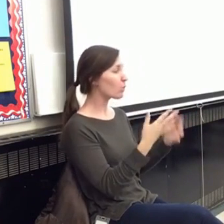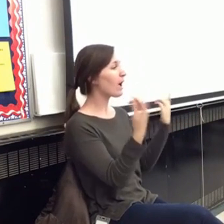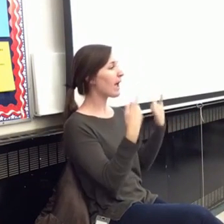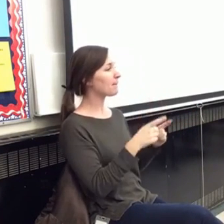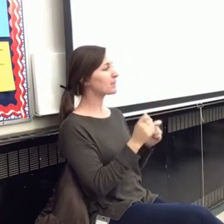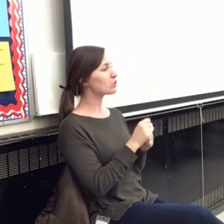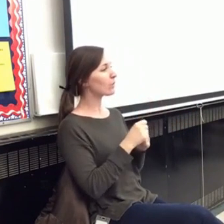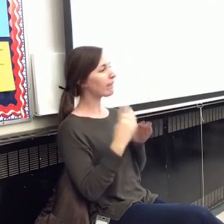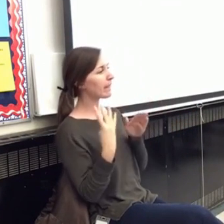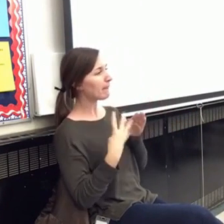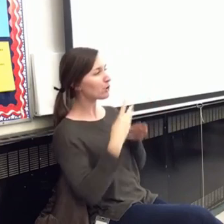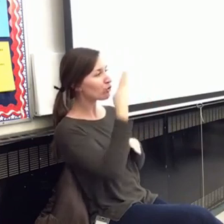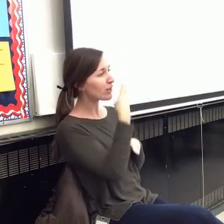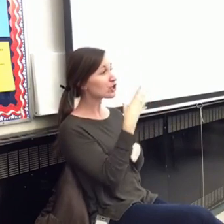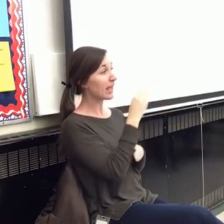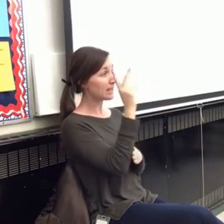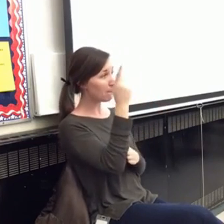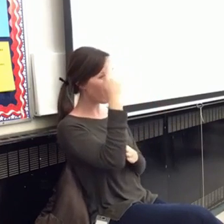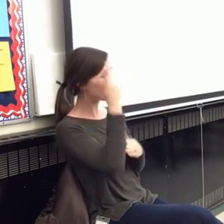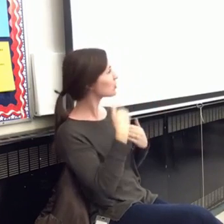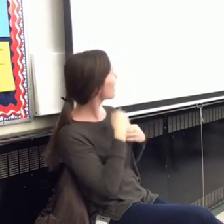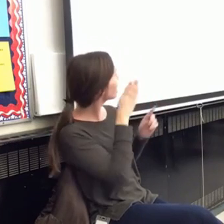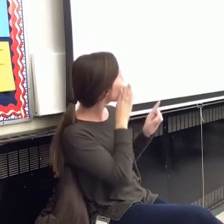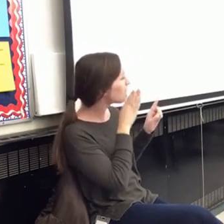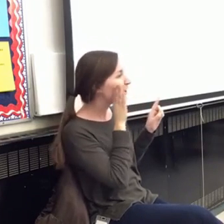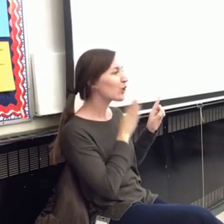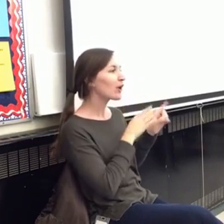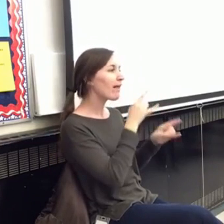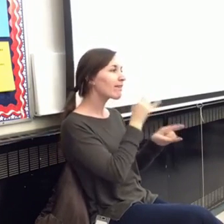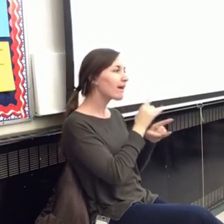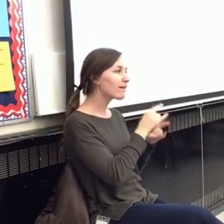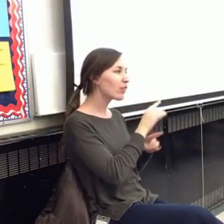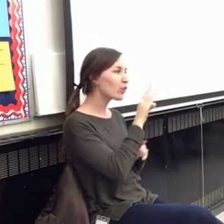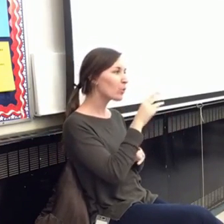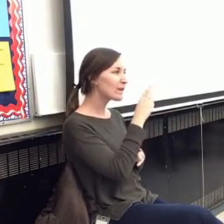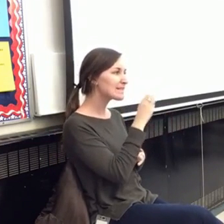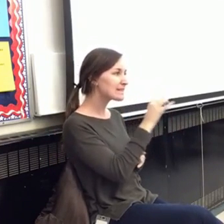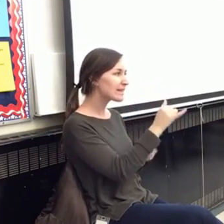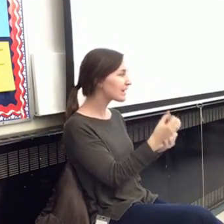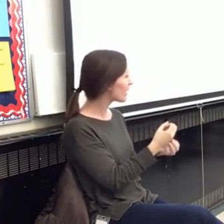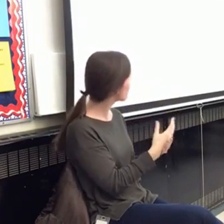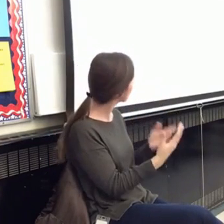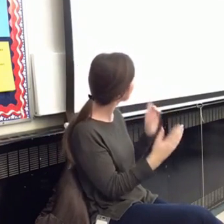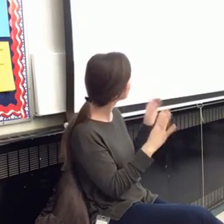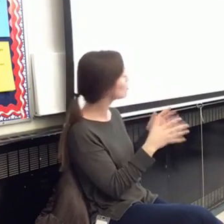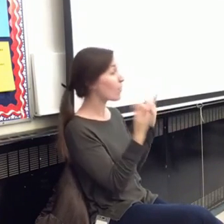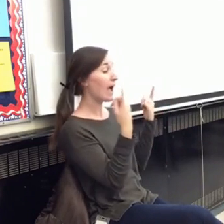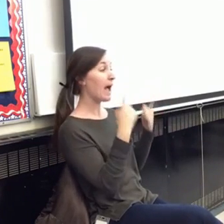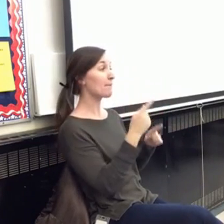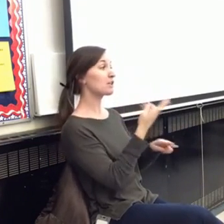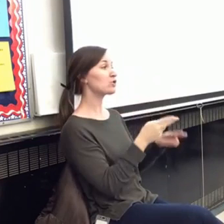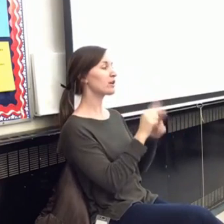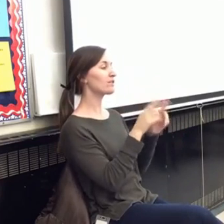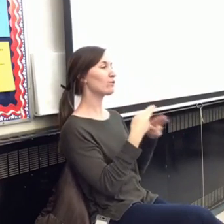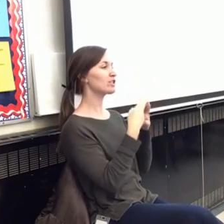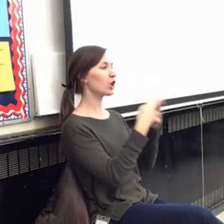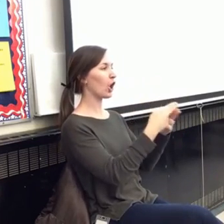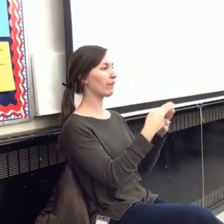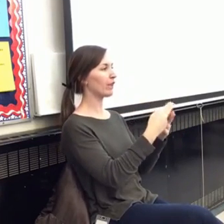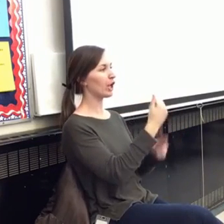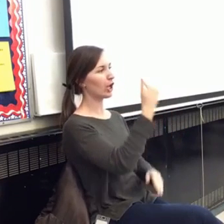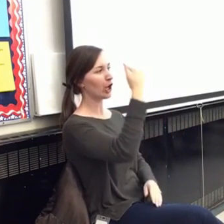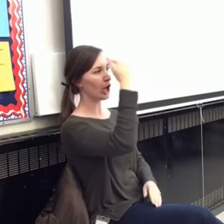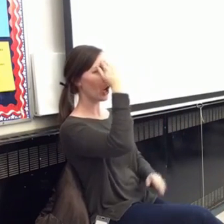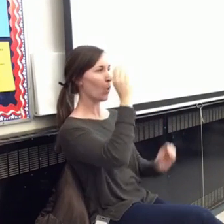see these two. You got the beer right here and the Irish whiskey taking the ballot box. And what's going to happen is the rise of what is called the Know Nothing Party, which